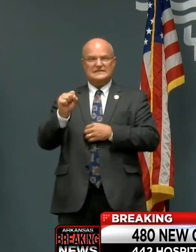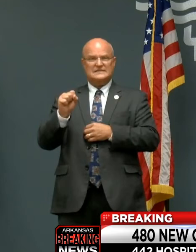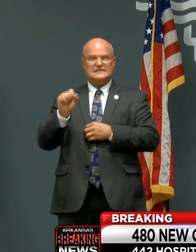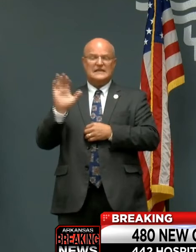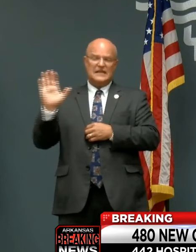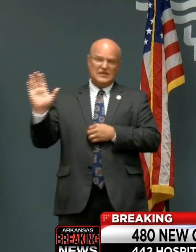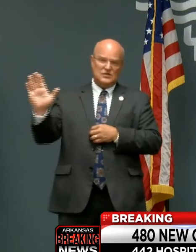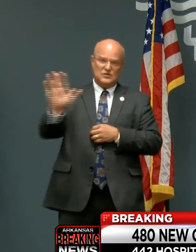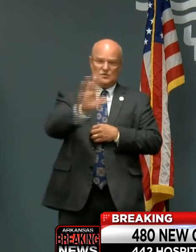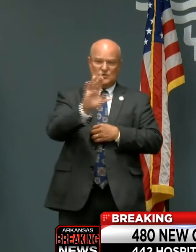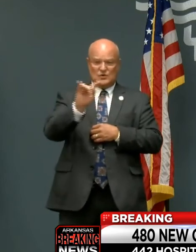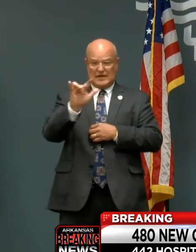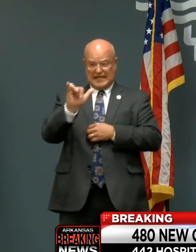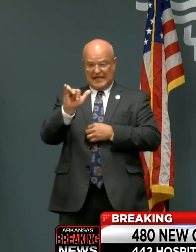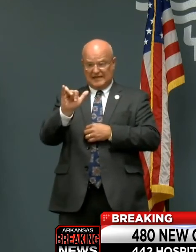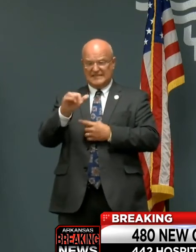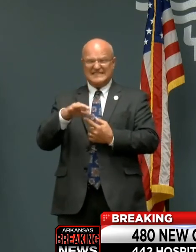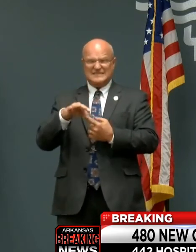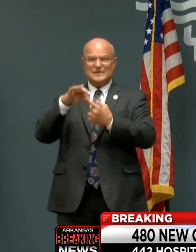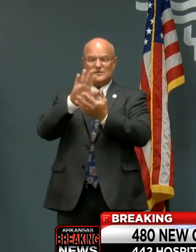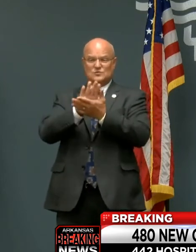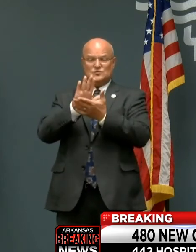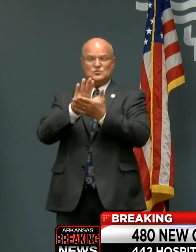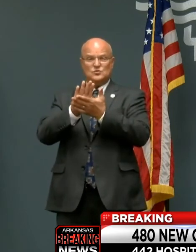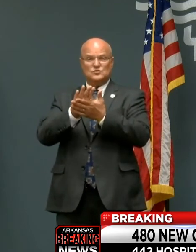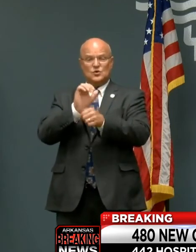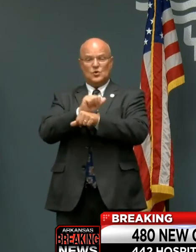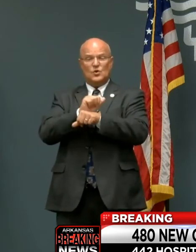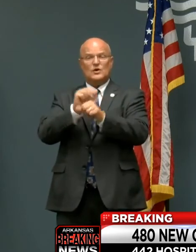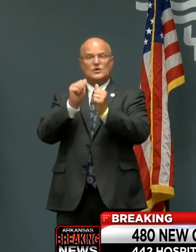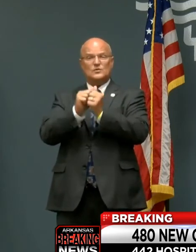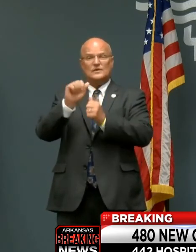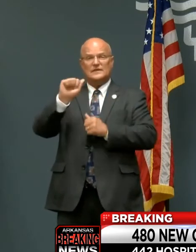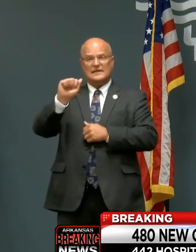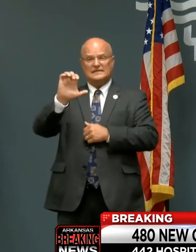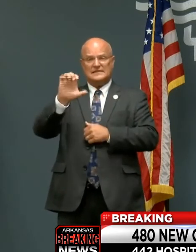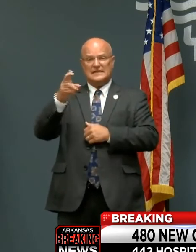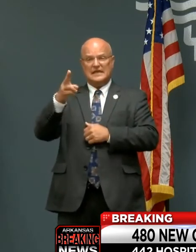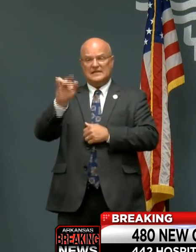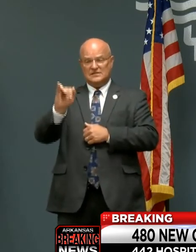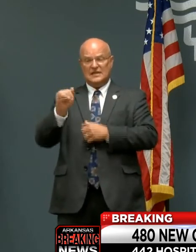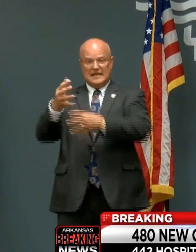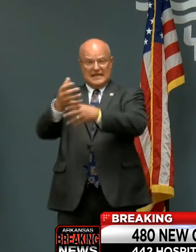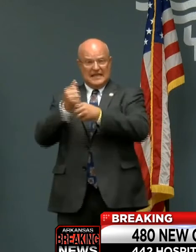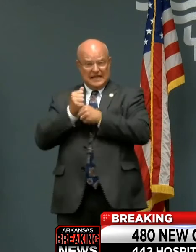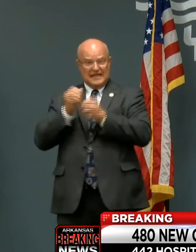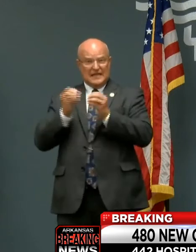is in your county, and especially for schools now that we're working with ACHI in getting